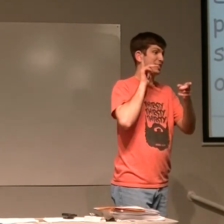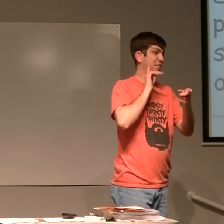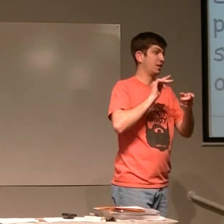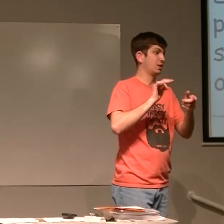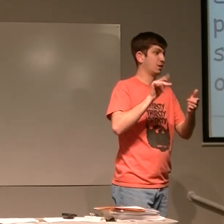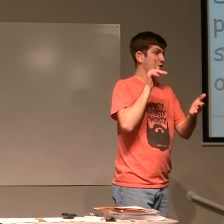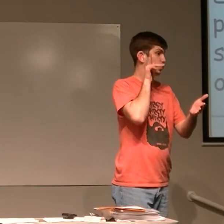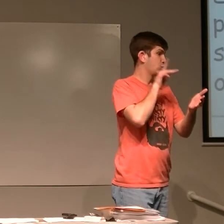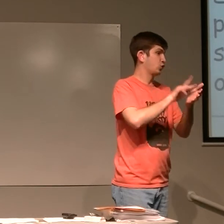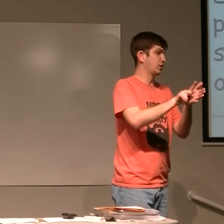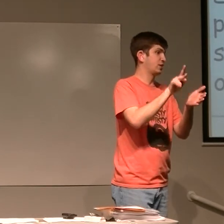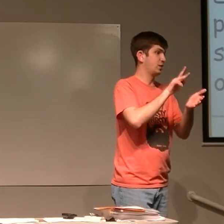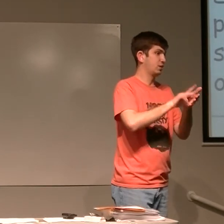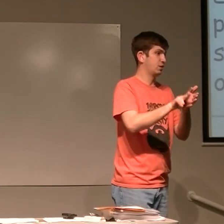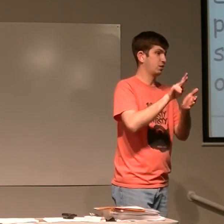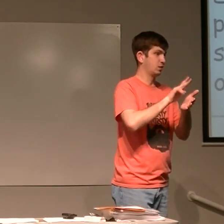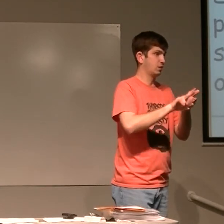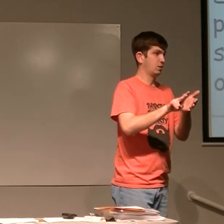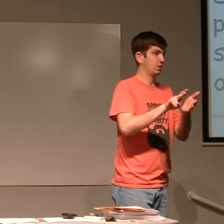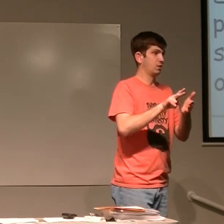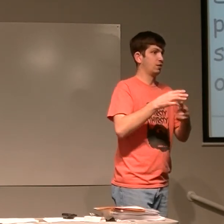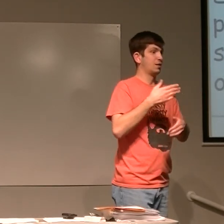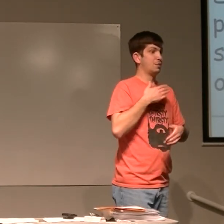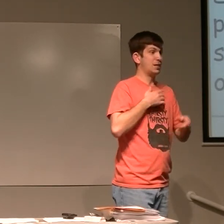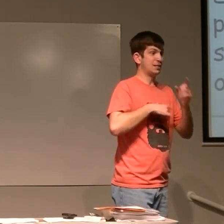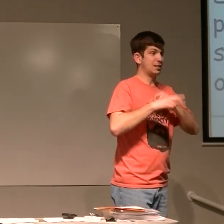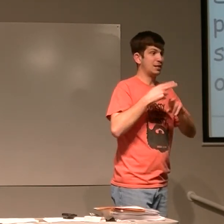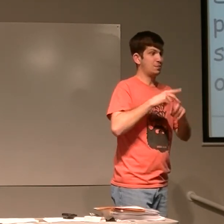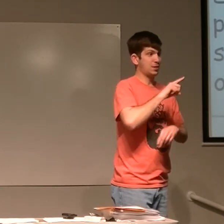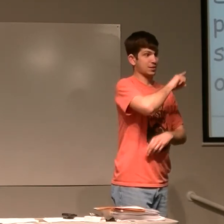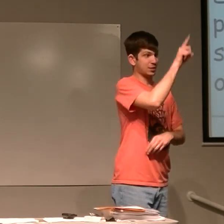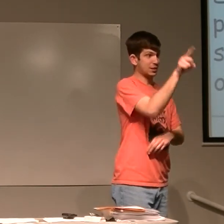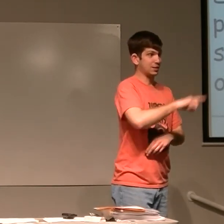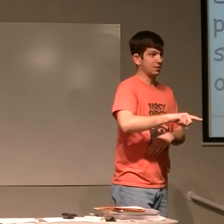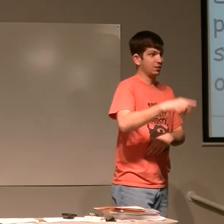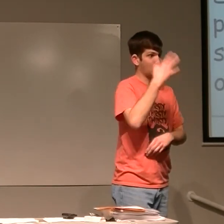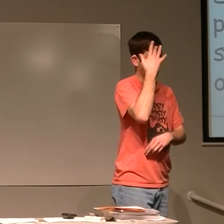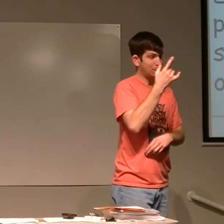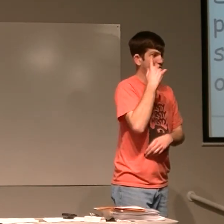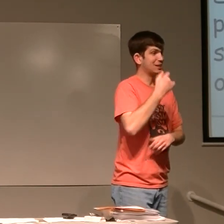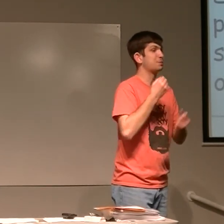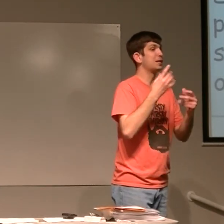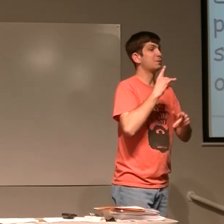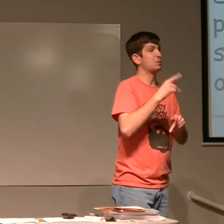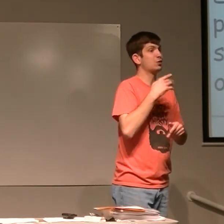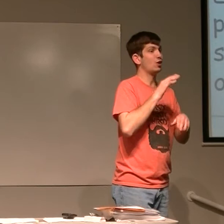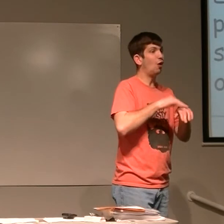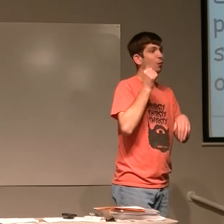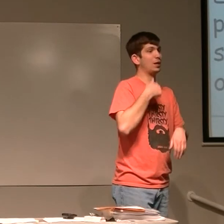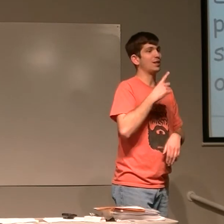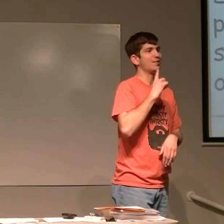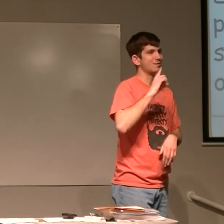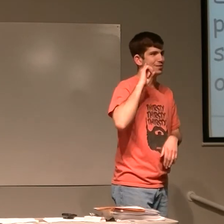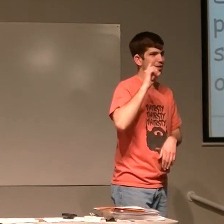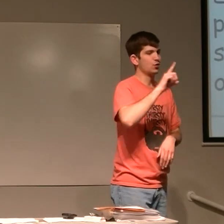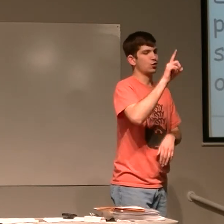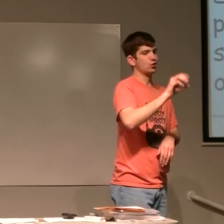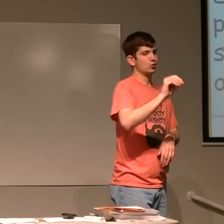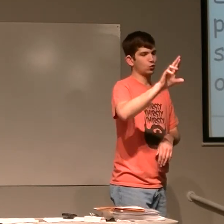Christy. We do Christy. Now, my sign name is this. Why? Because many people call me Deaf